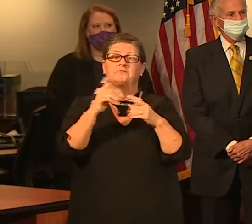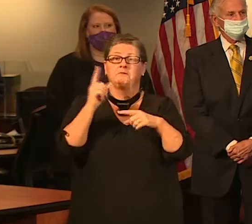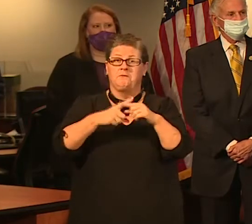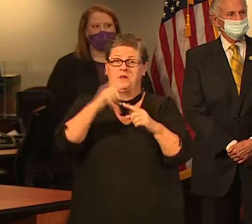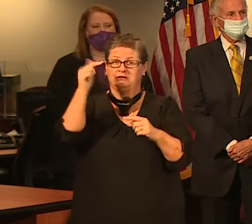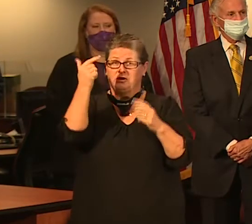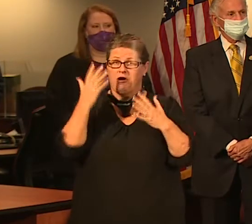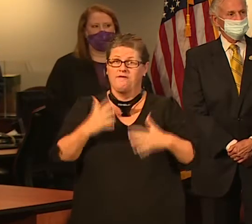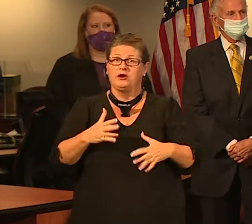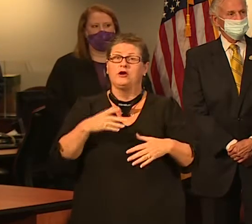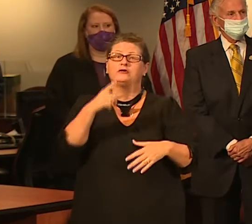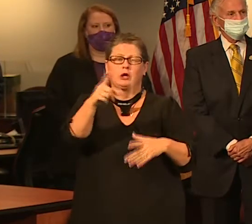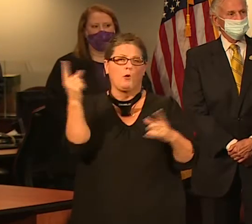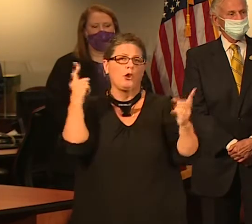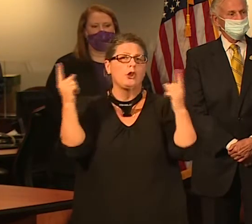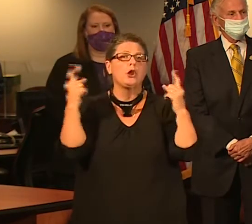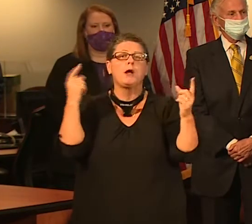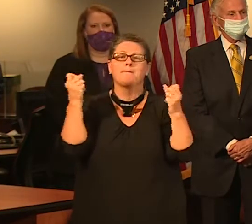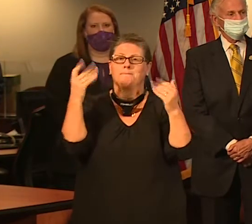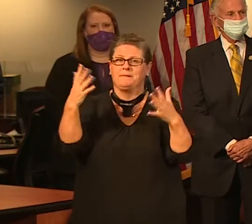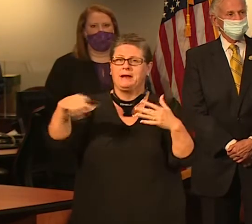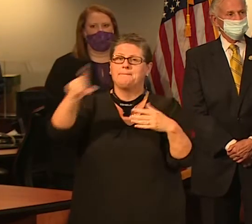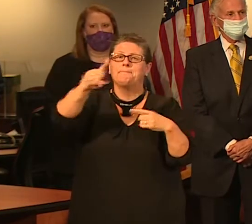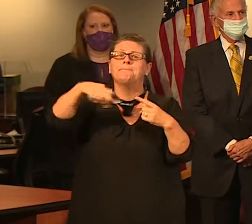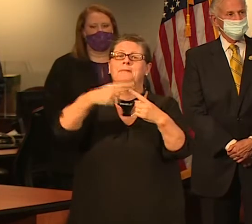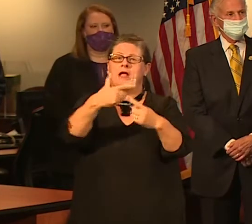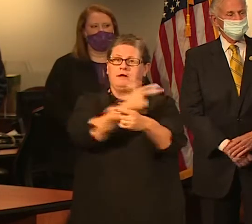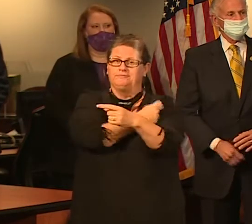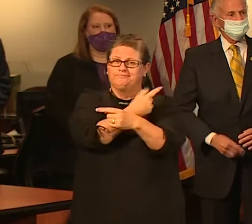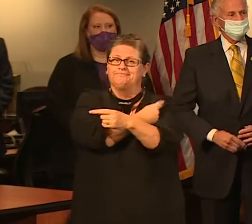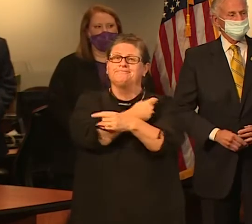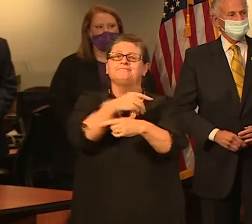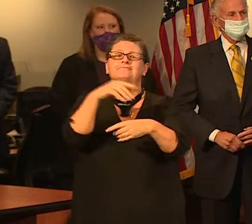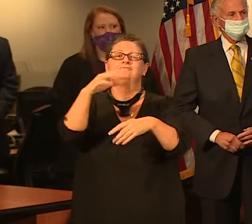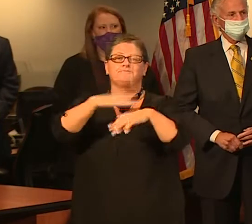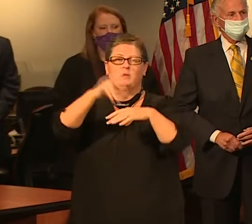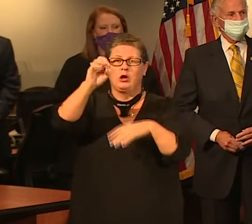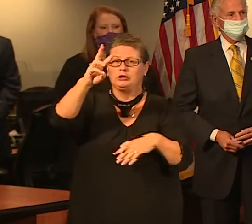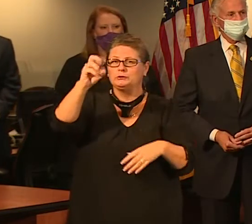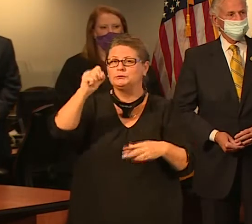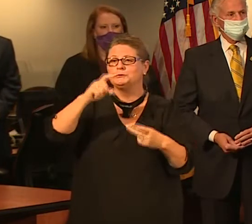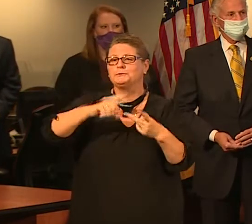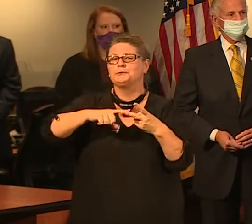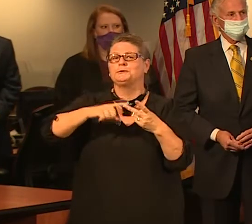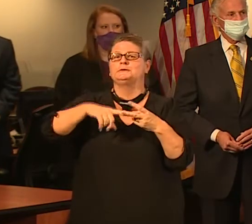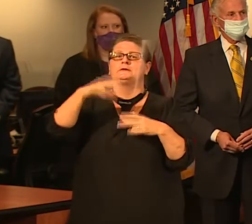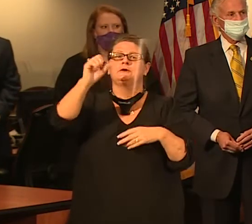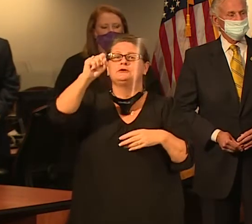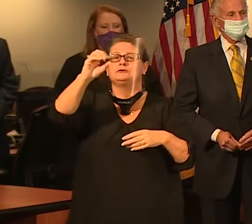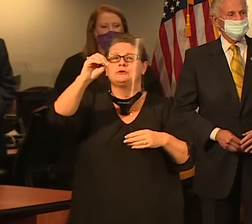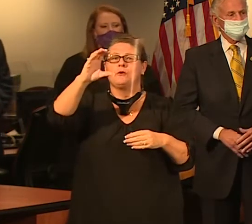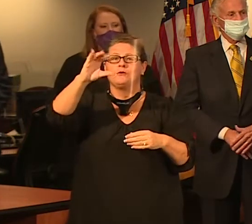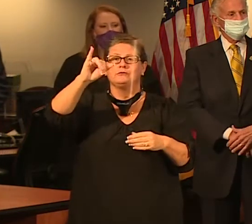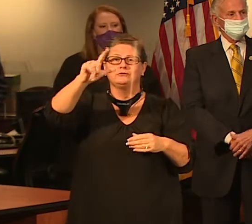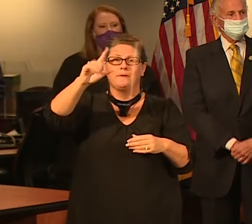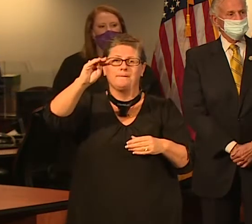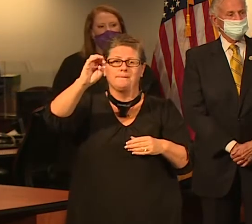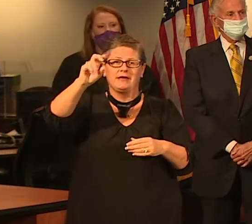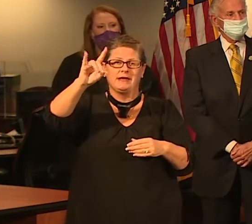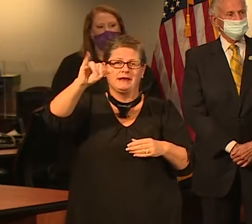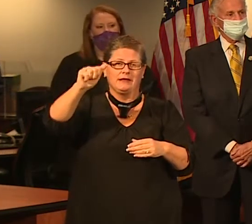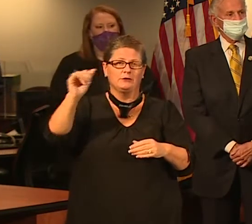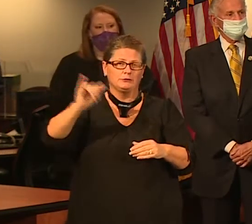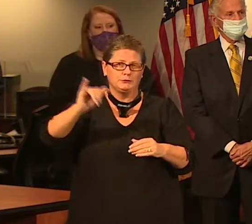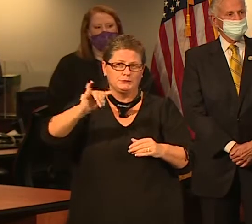has mentioned, have heard a lot about COVID vaccinations on the news and over social media over the last few weeks. Each